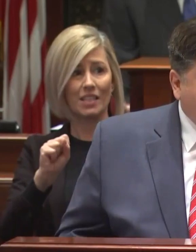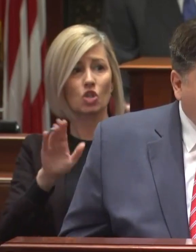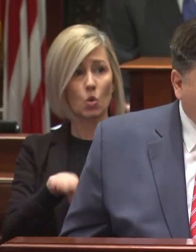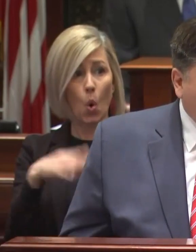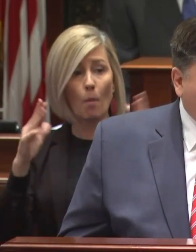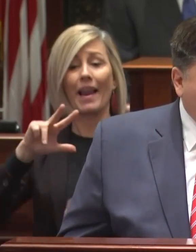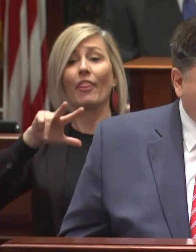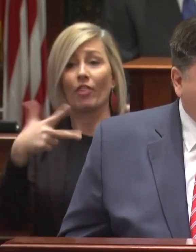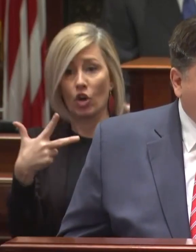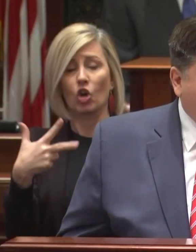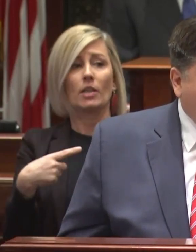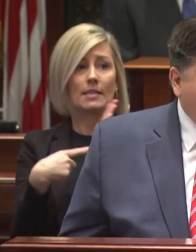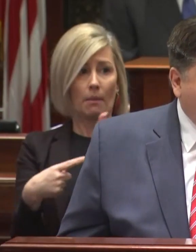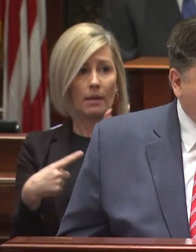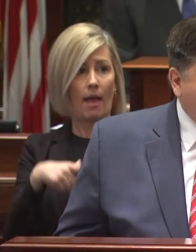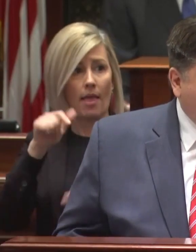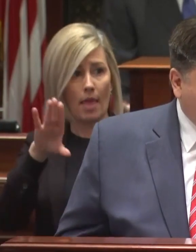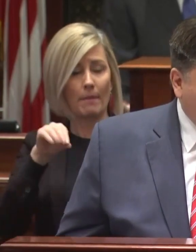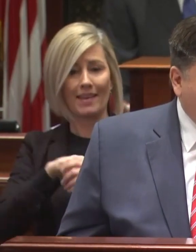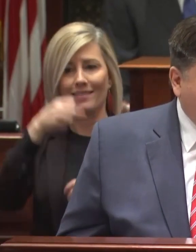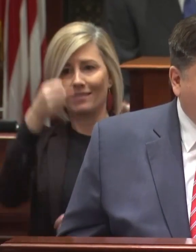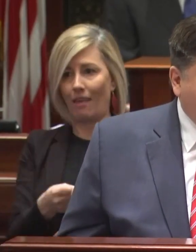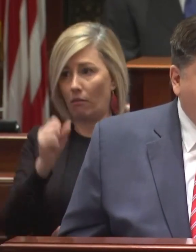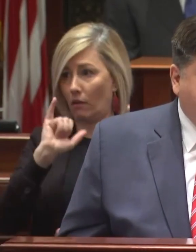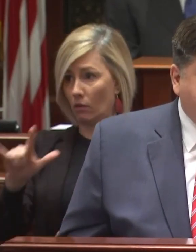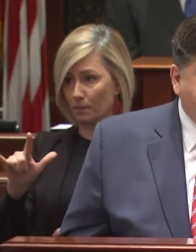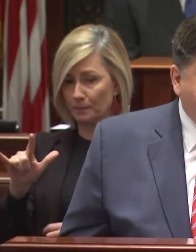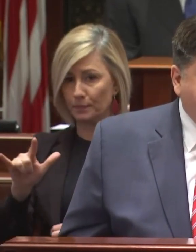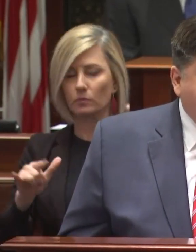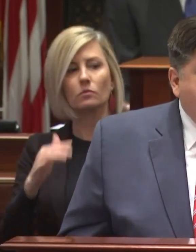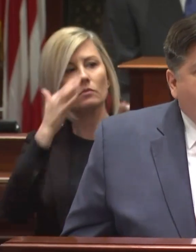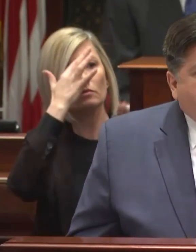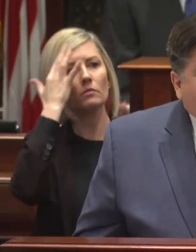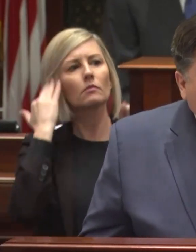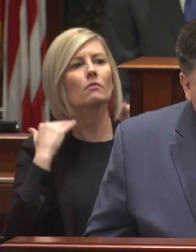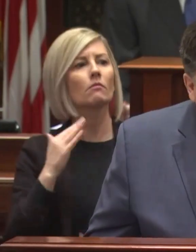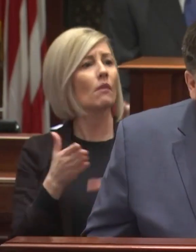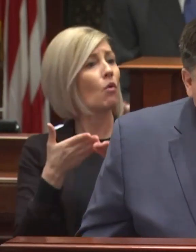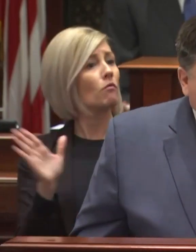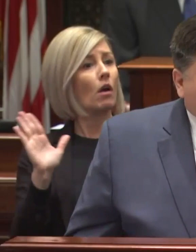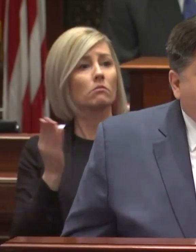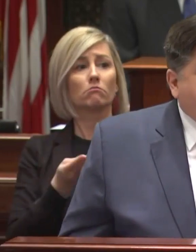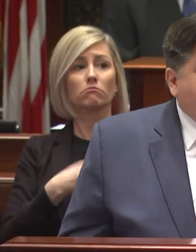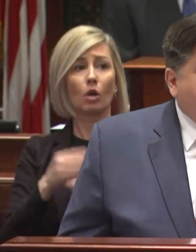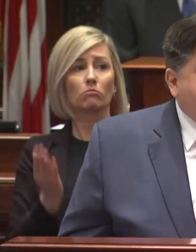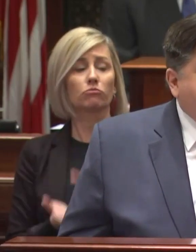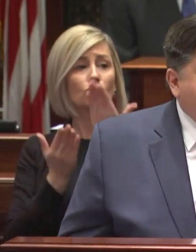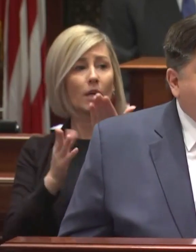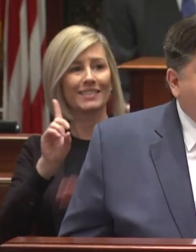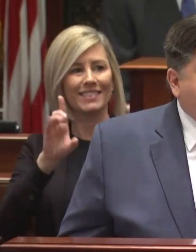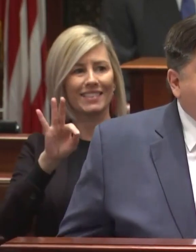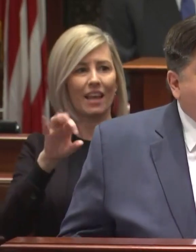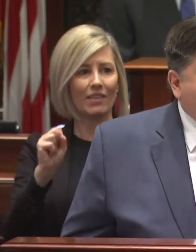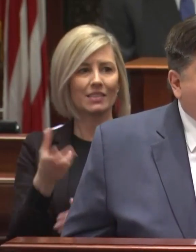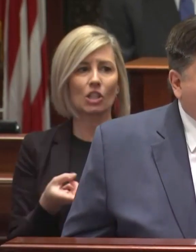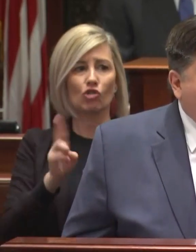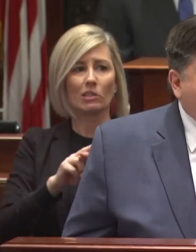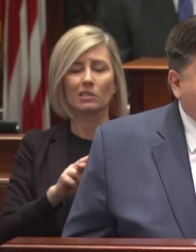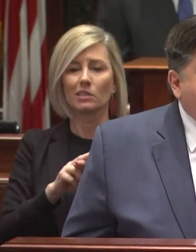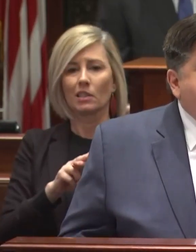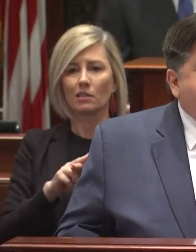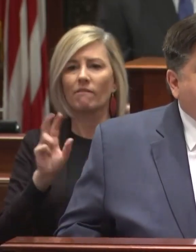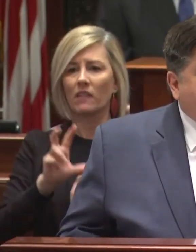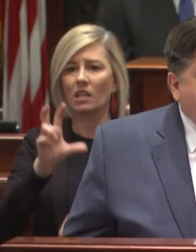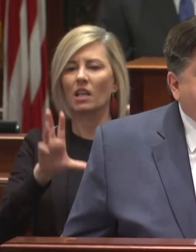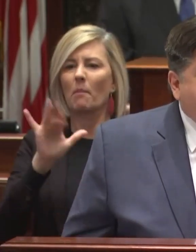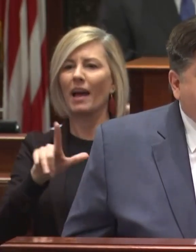open a third simulation lab in Southern Illinois. Overall, this budget proposal for DCFS increases